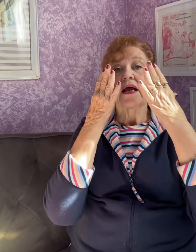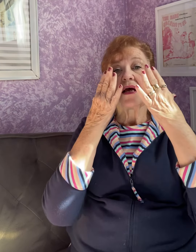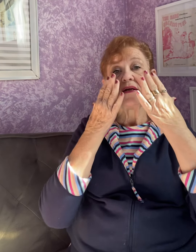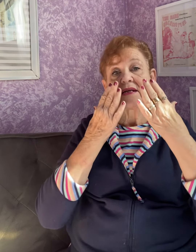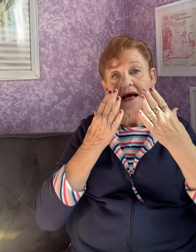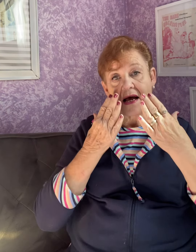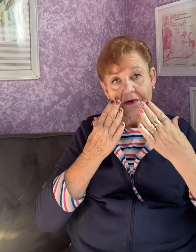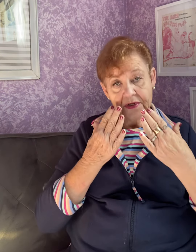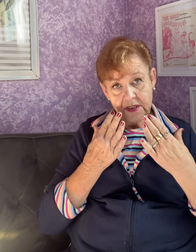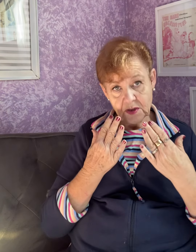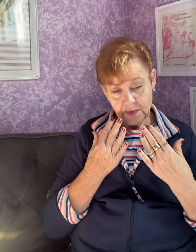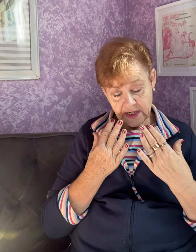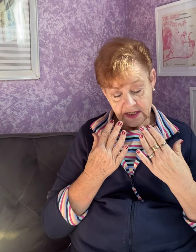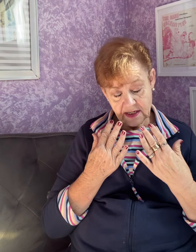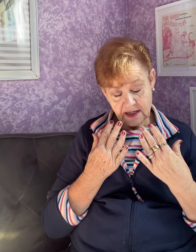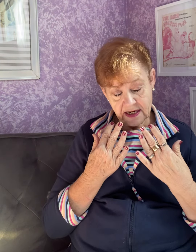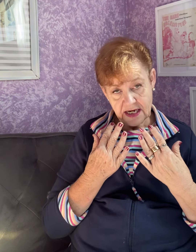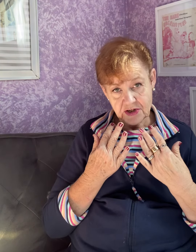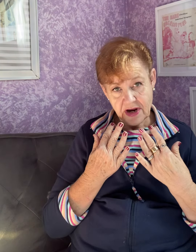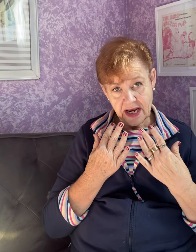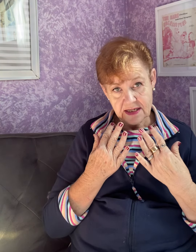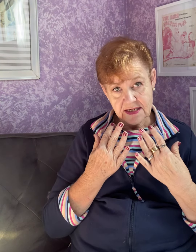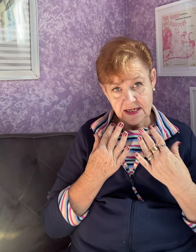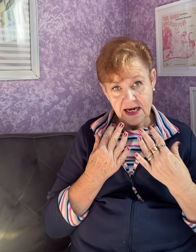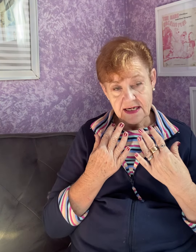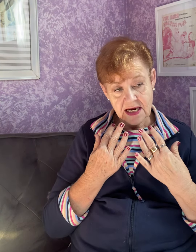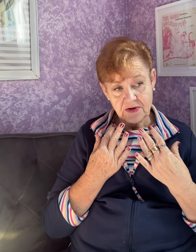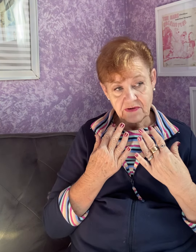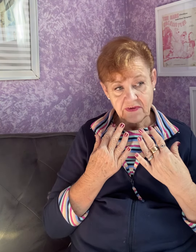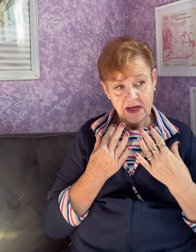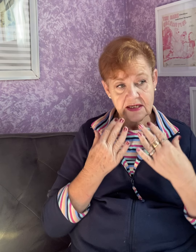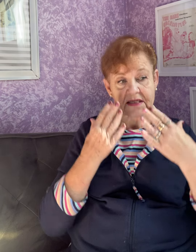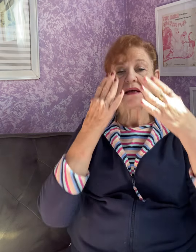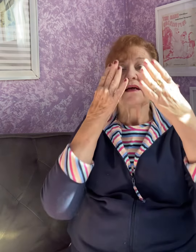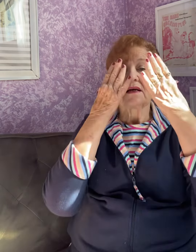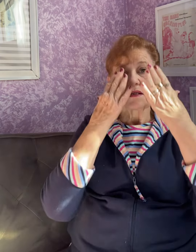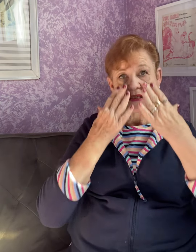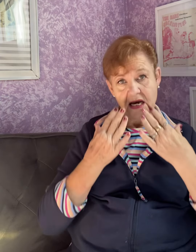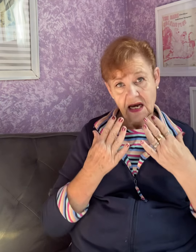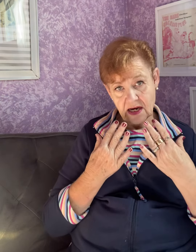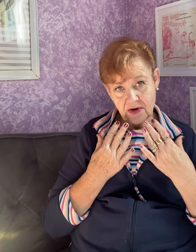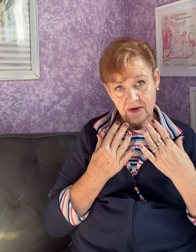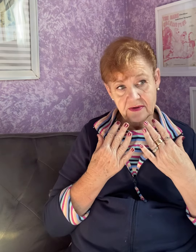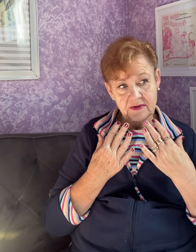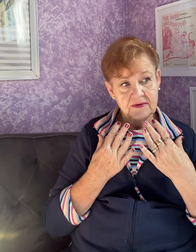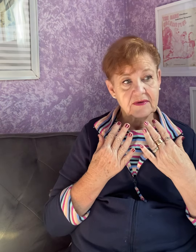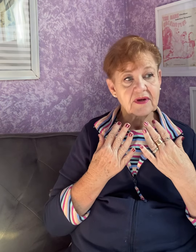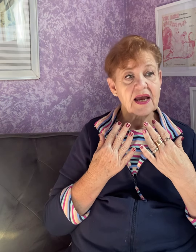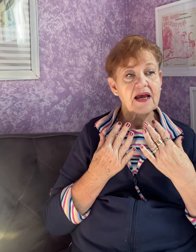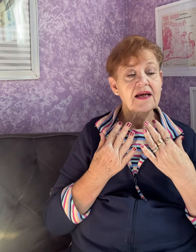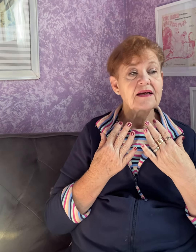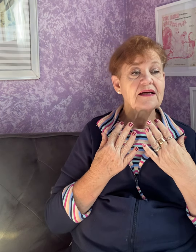Head down a little bit as your hands slide down your face. Tired. Okay.